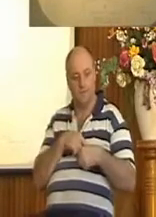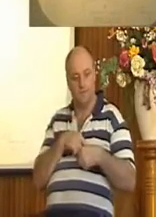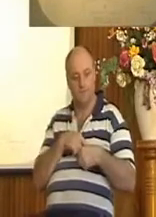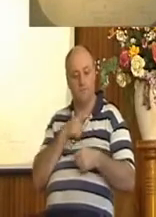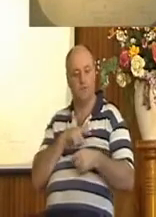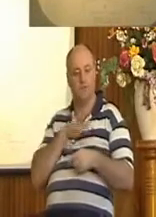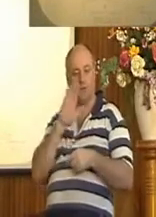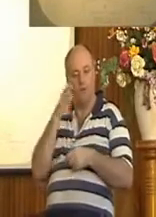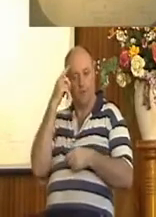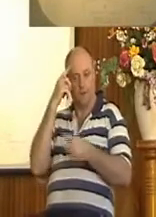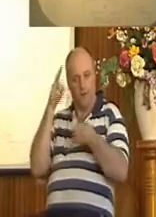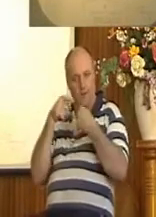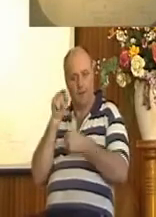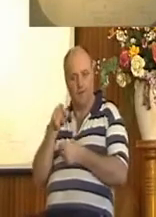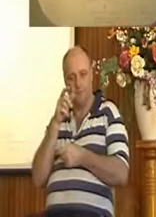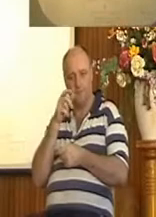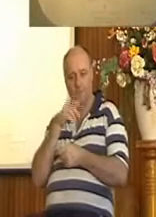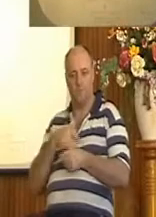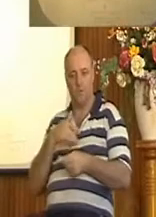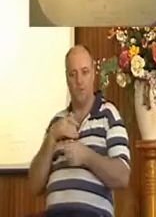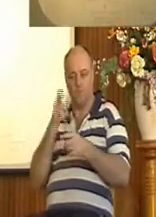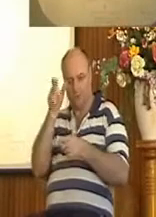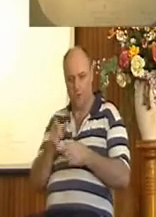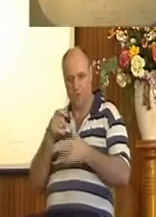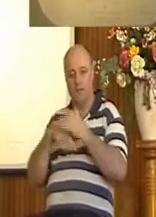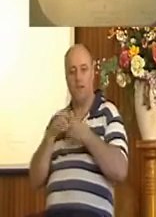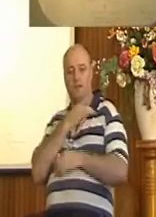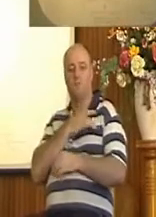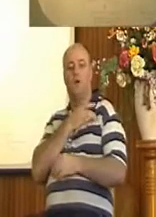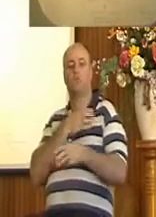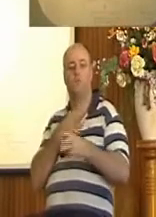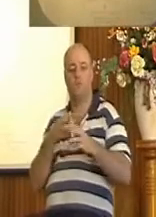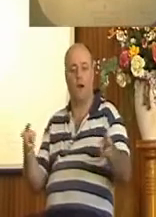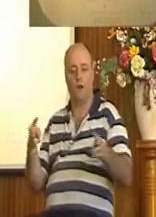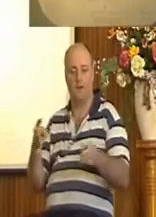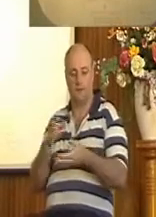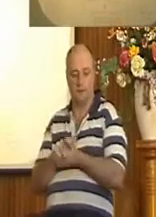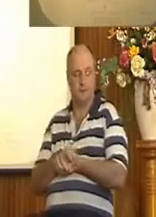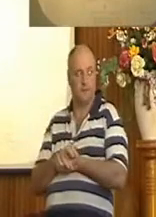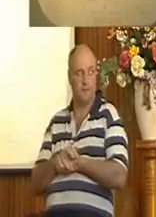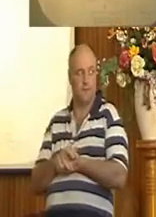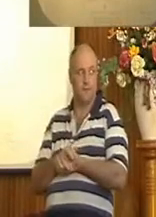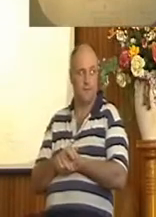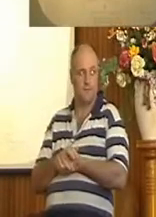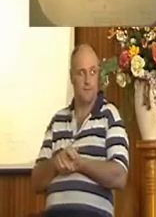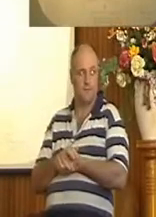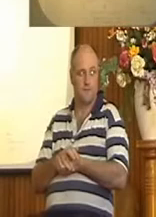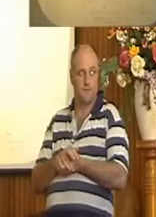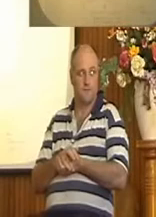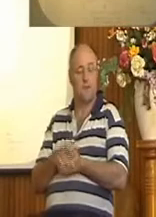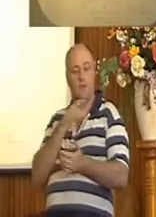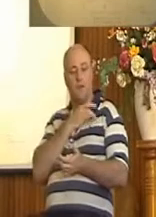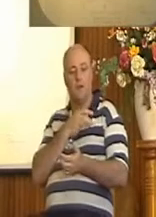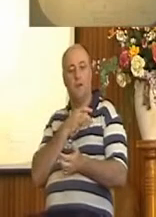free-floating emotion. Now, I'm all for emotionalism. Provided that the emotion is a